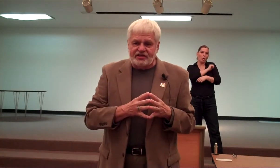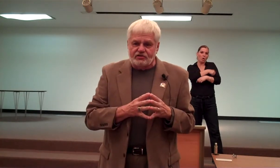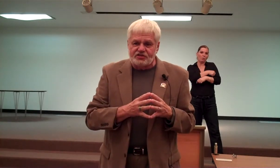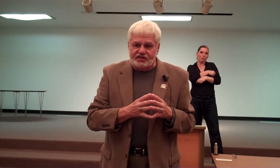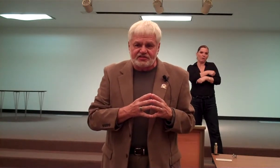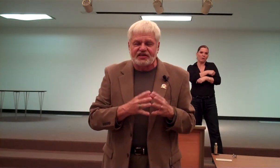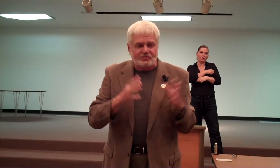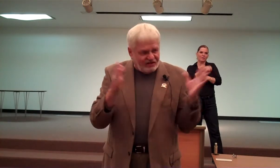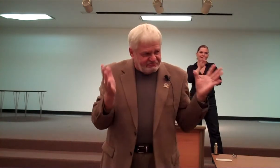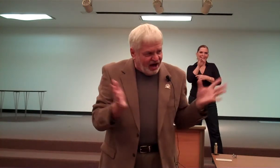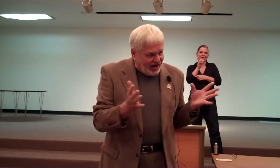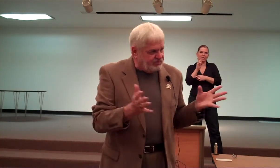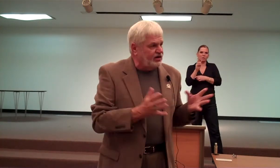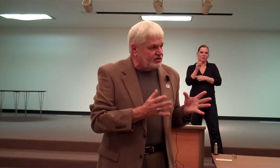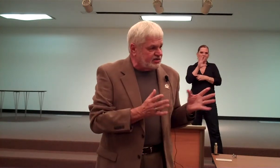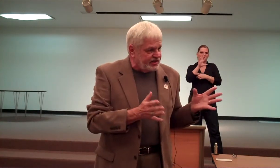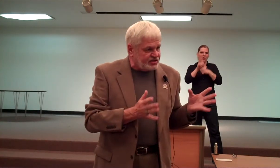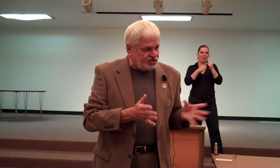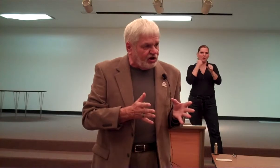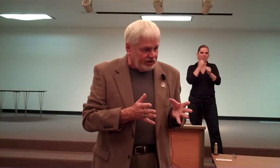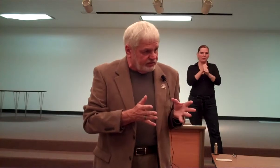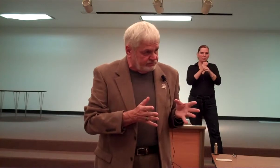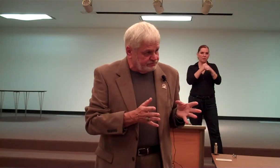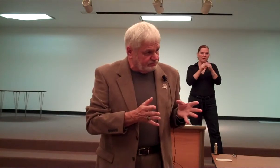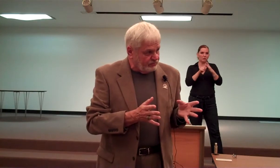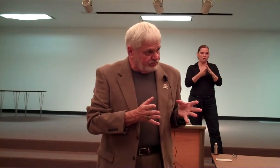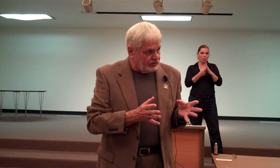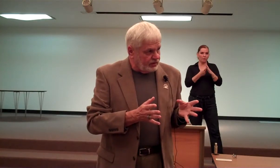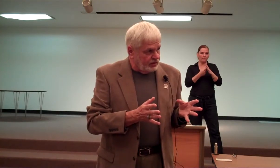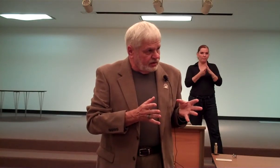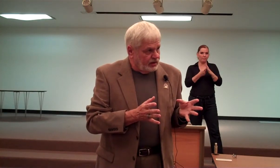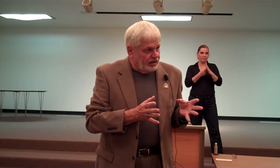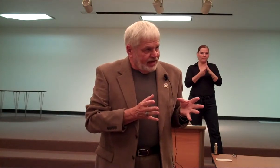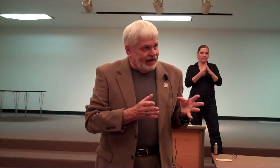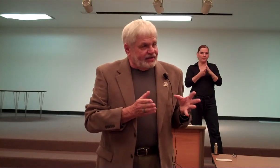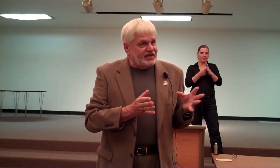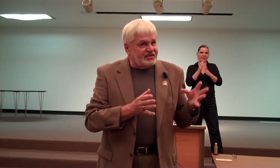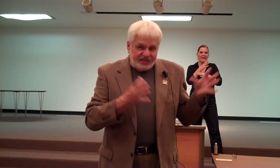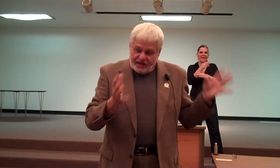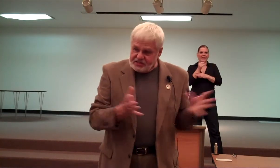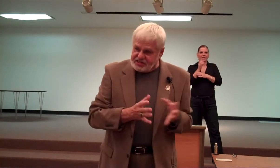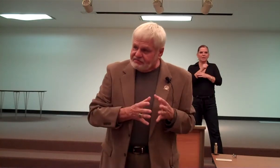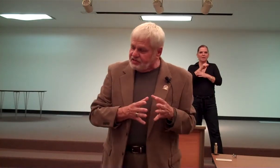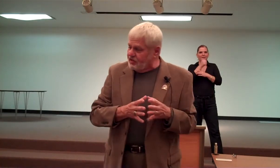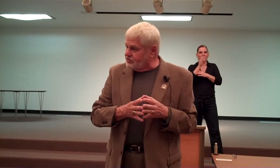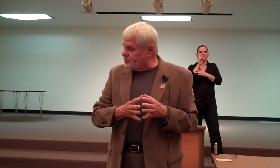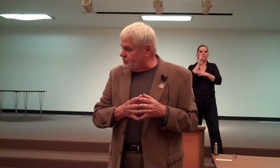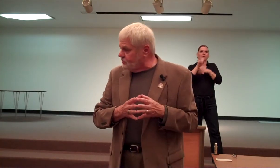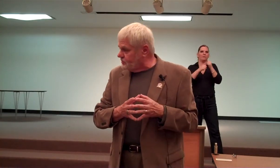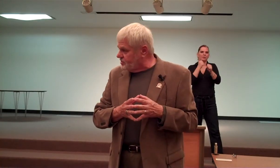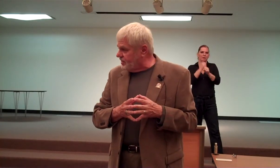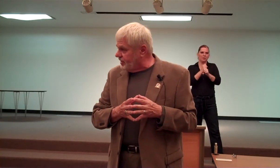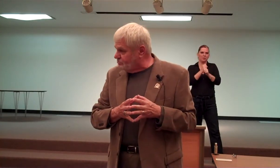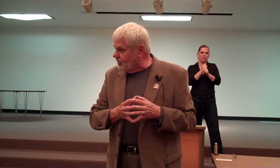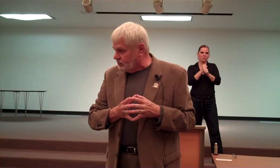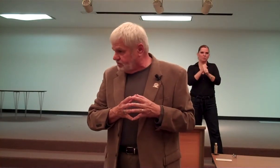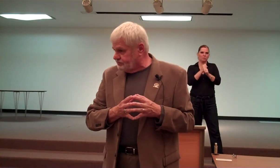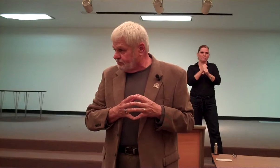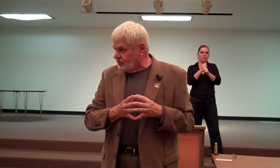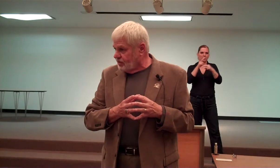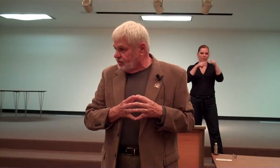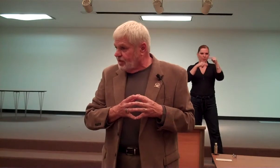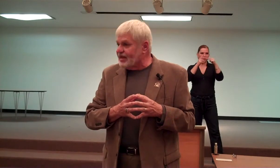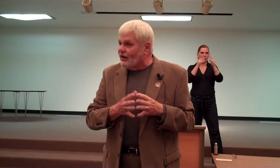authorized in 1806. It takes about 5 years to get it started. And it takes another 7 years to get it